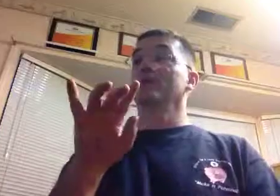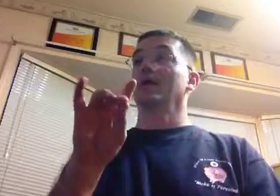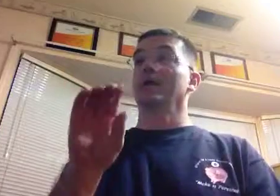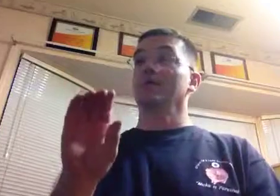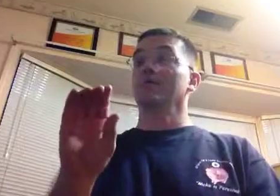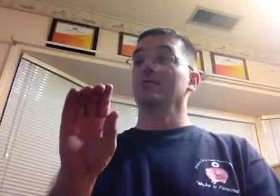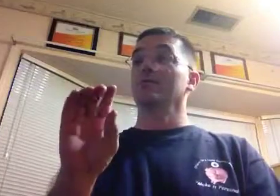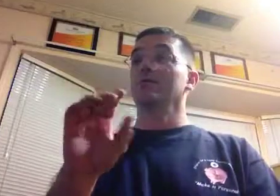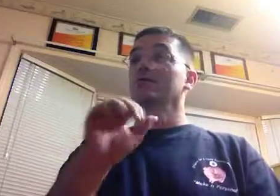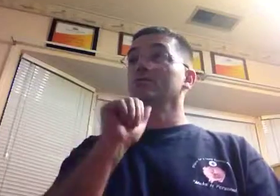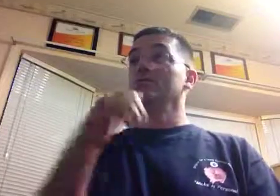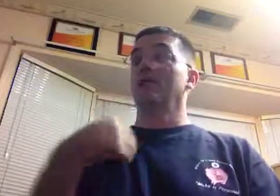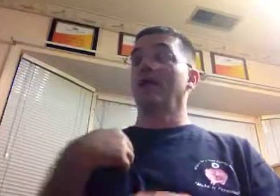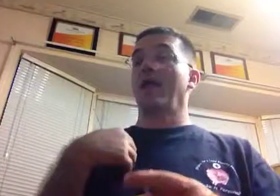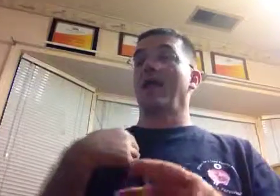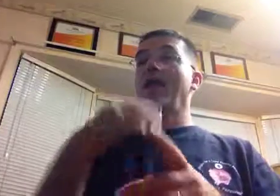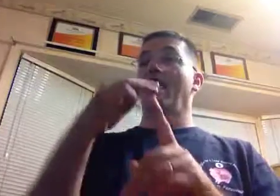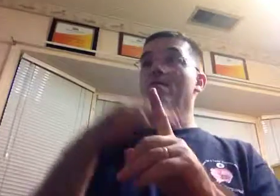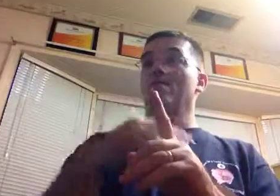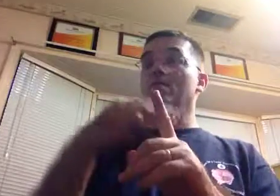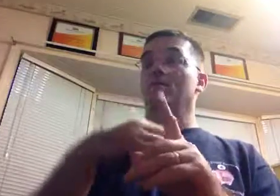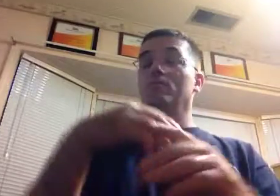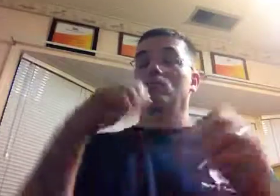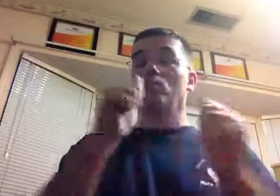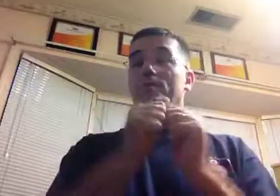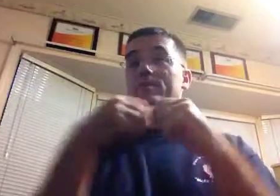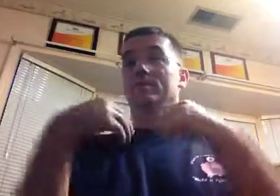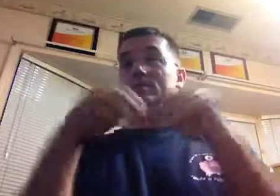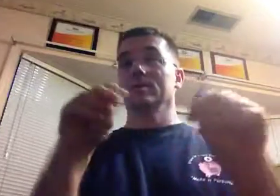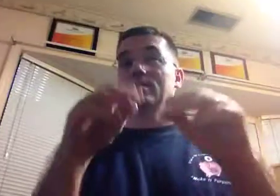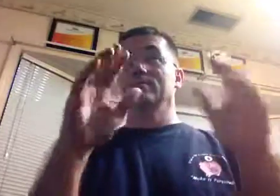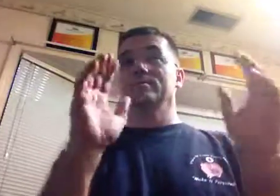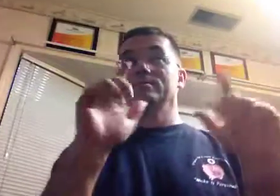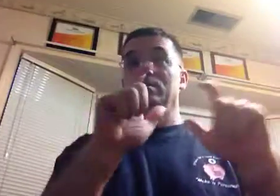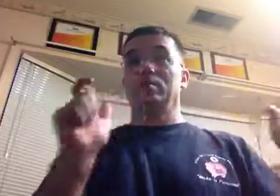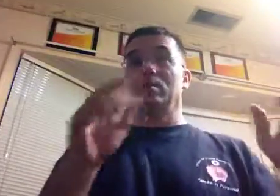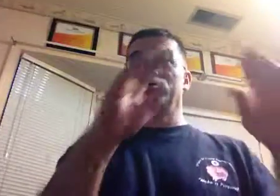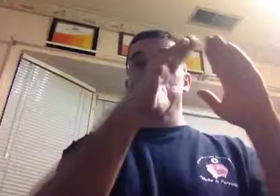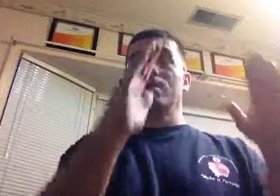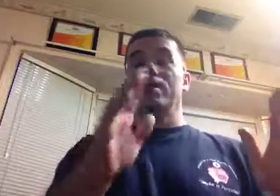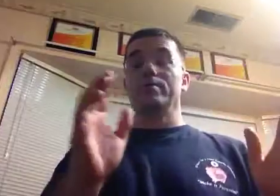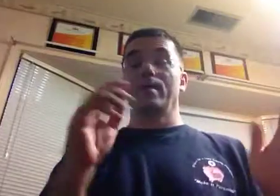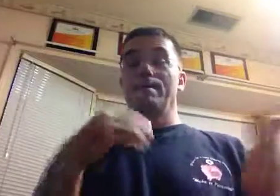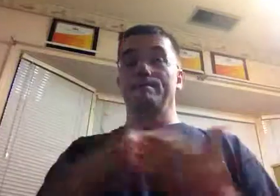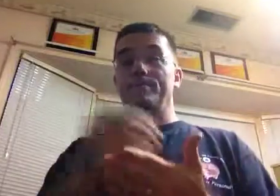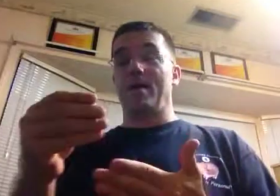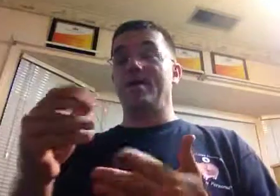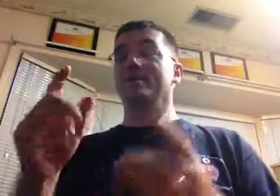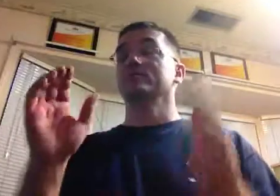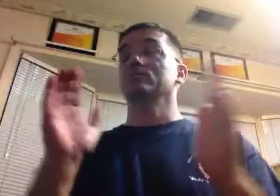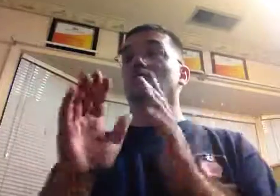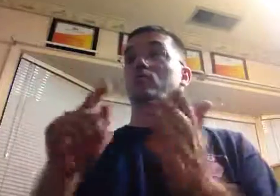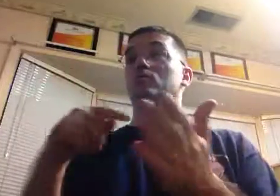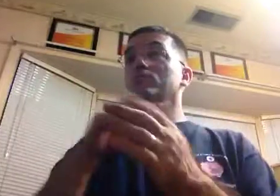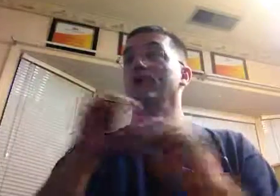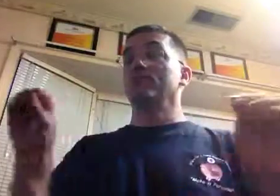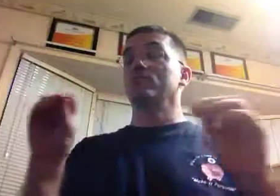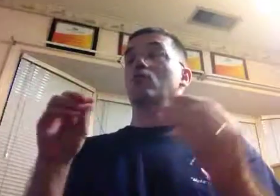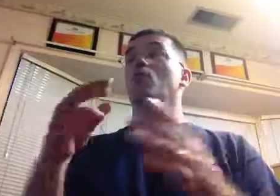we did not have a mortgage. Mm-hmm. With selling the other house and buying a smaller one, mm-hmm. we ended up without a mortgage. And how much nest egg